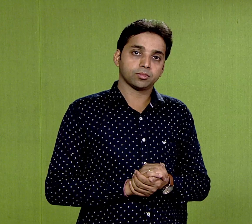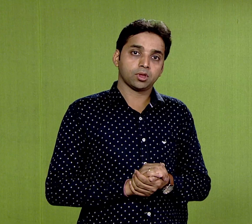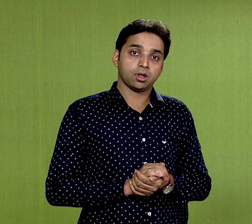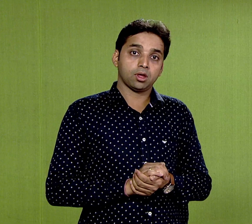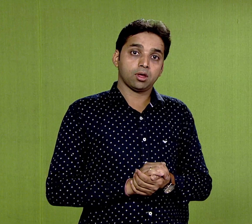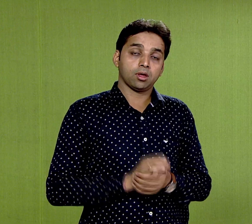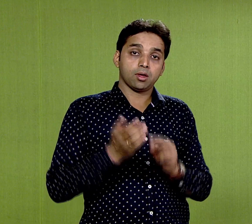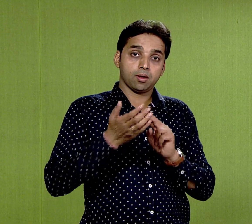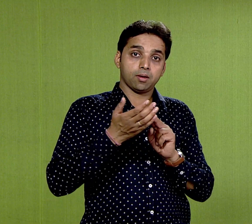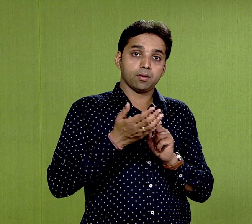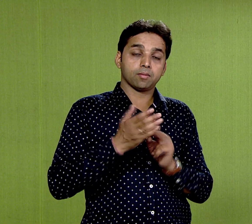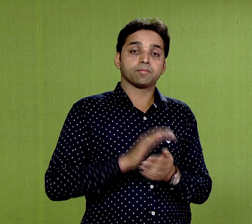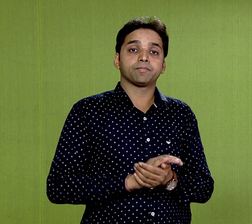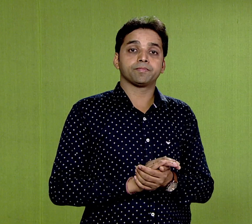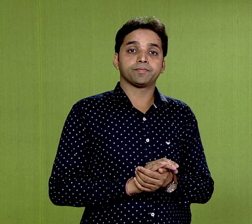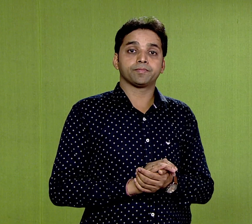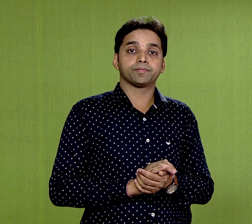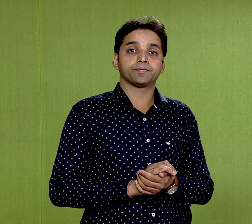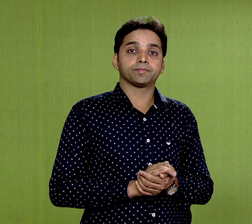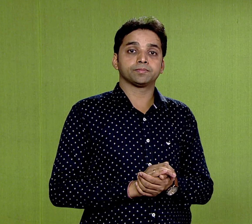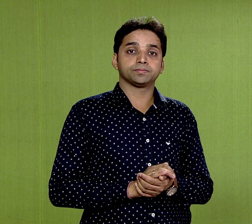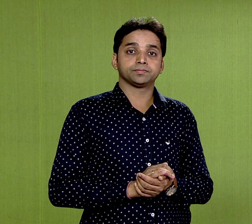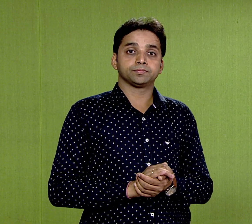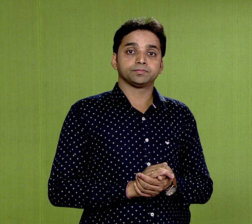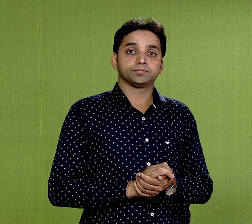miniature paintings emerged as the powerful movement